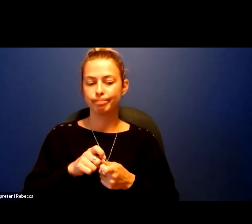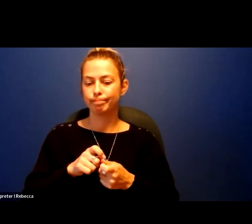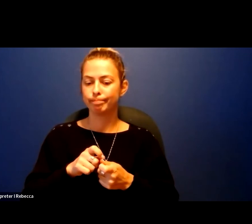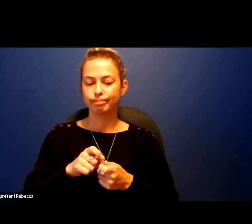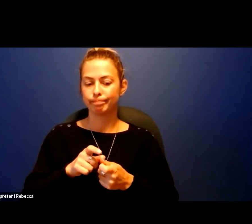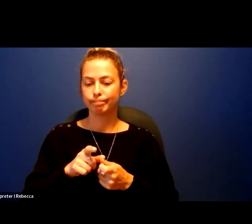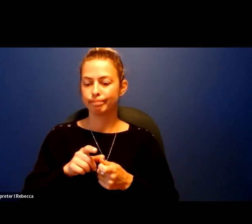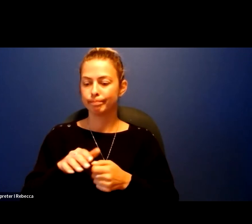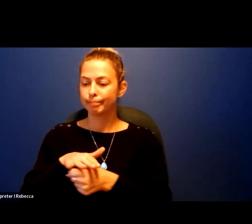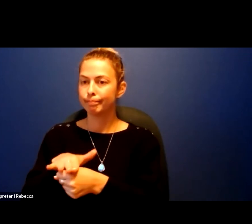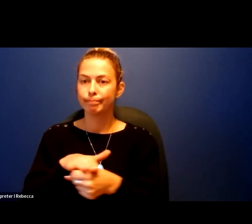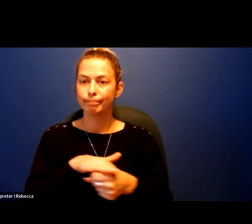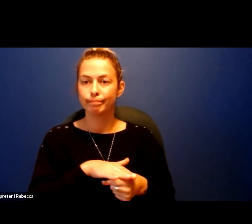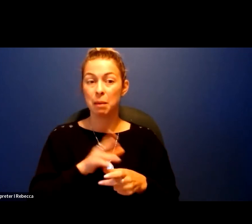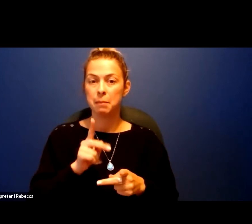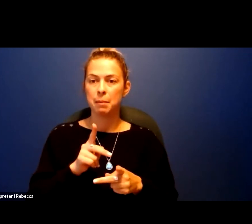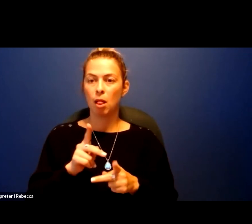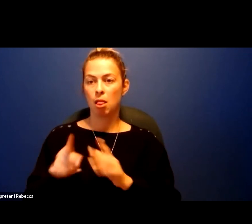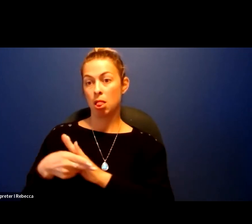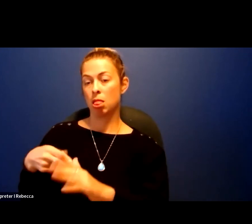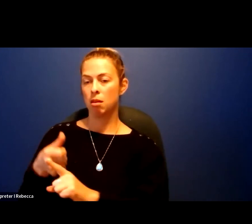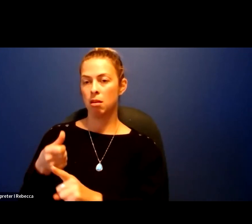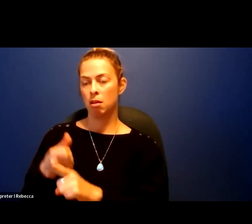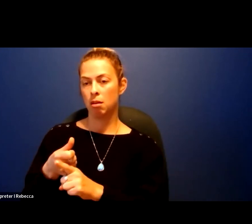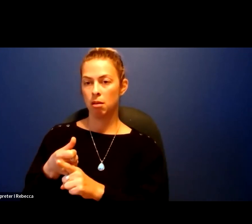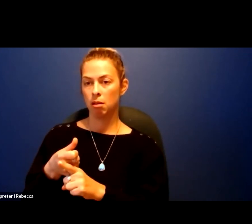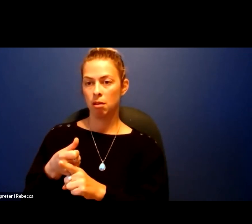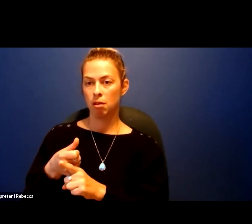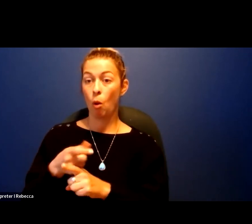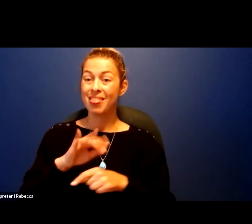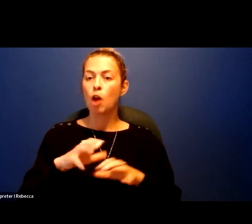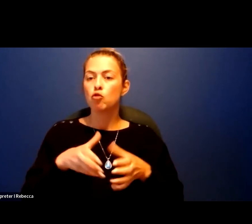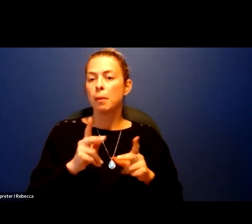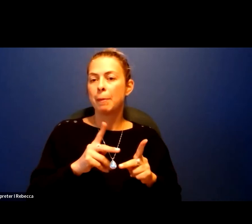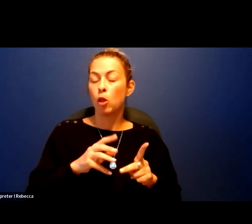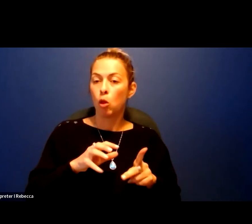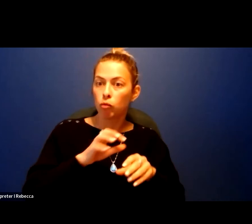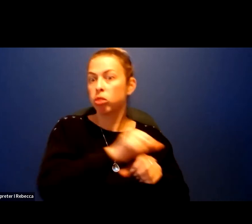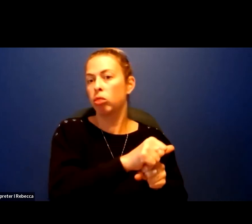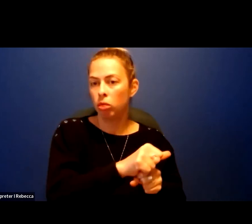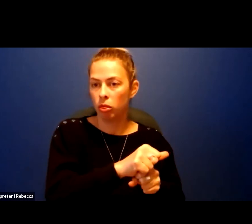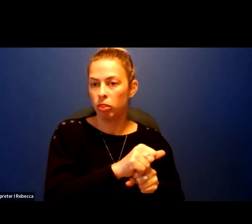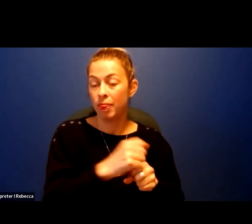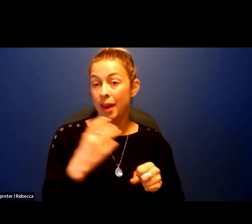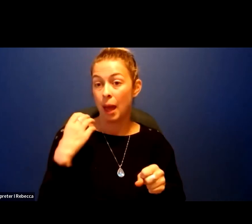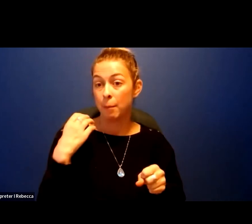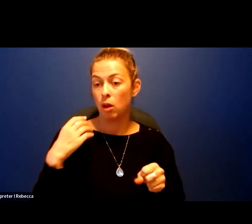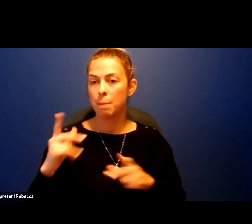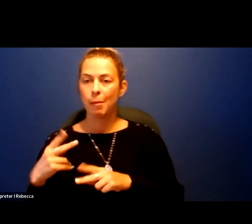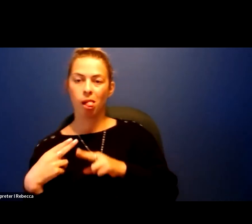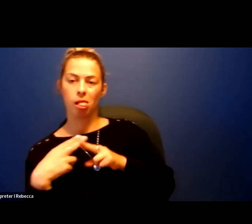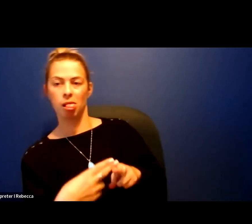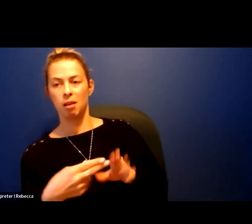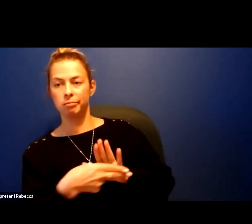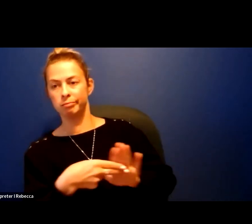seen as patriots in terms of the work that they did on that day, rather than traitors. So I didn't want to mention the insurrection,